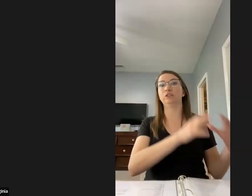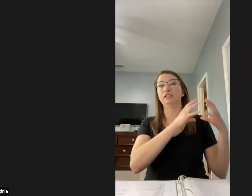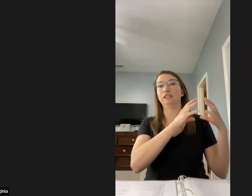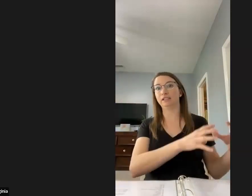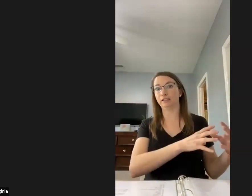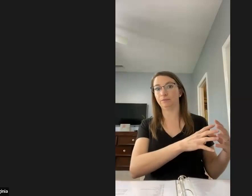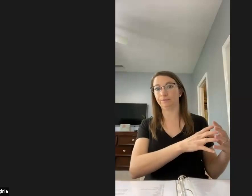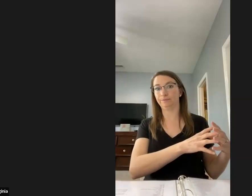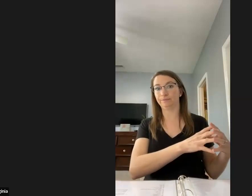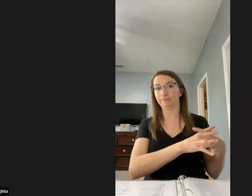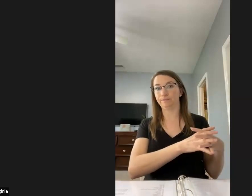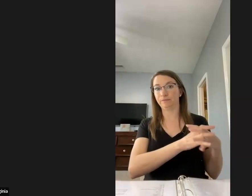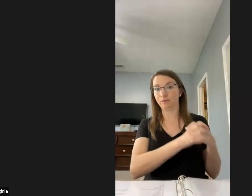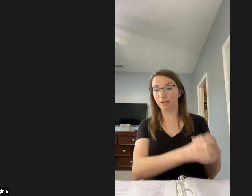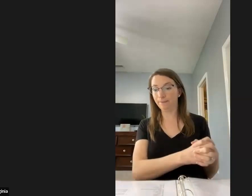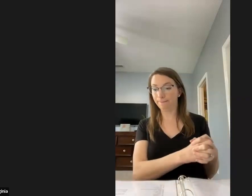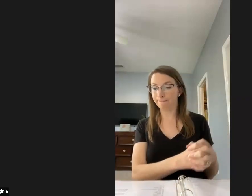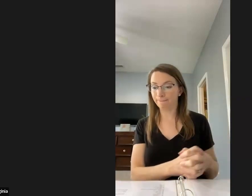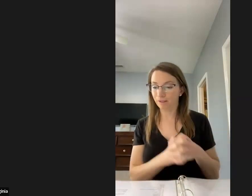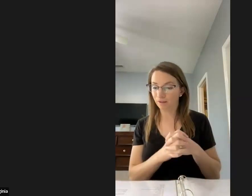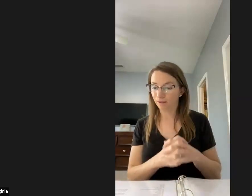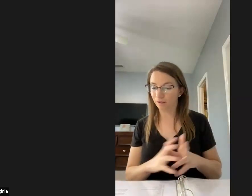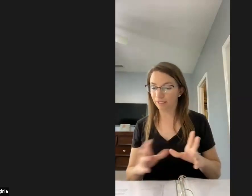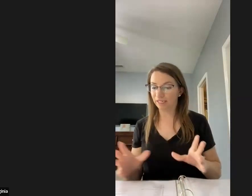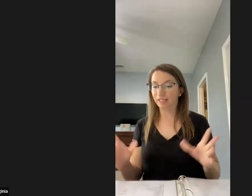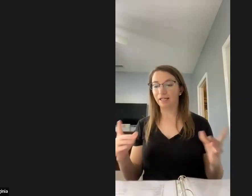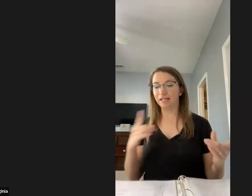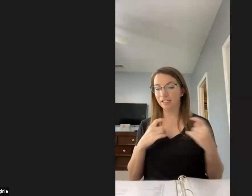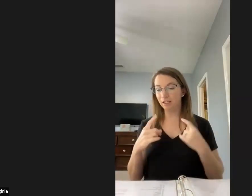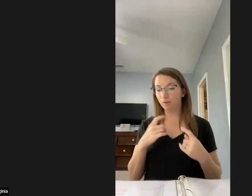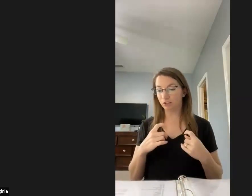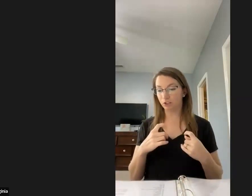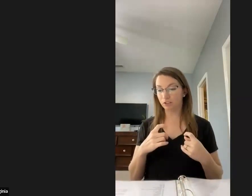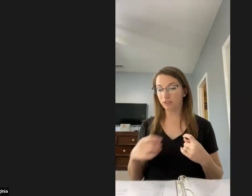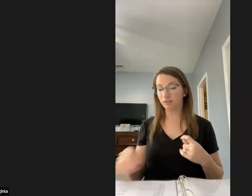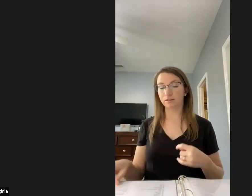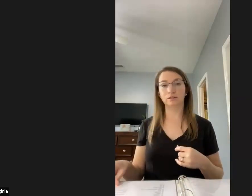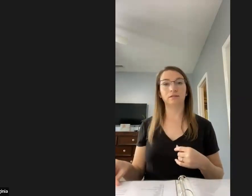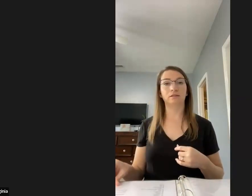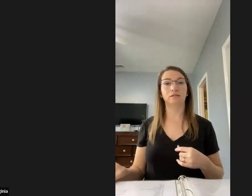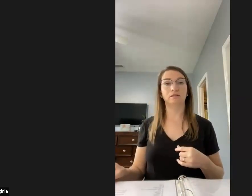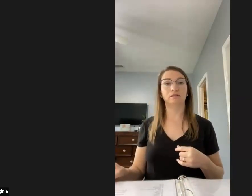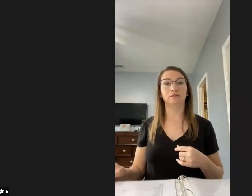in ASL. Okay. All right. Any questions?